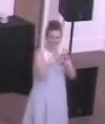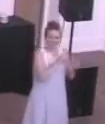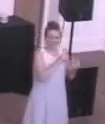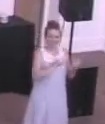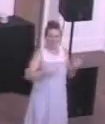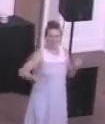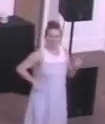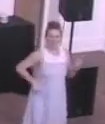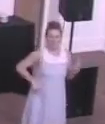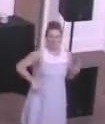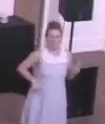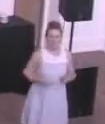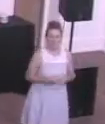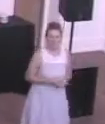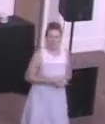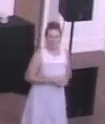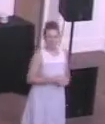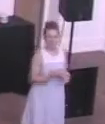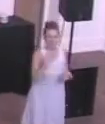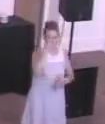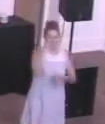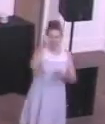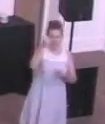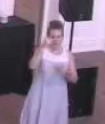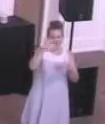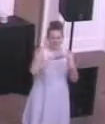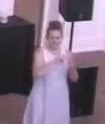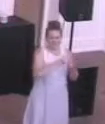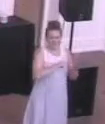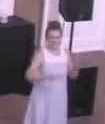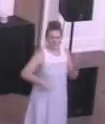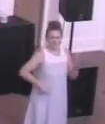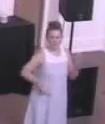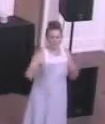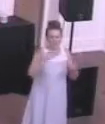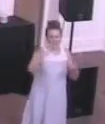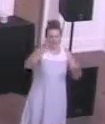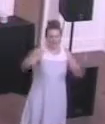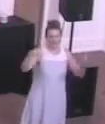in the Lord. Trust in the Lord. With